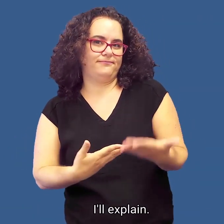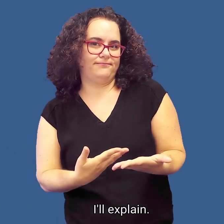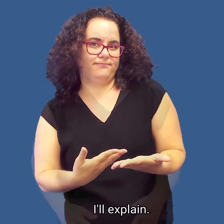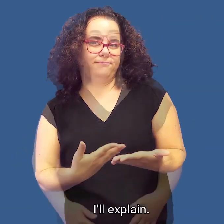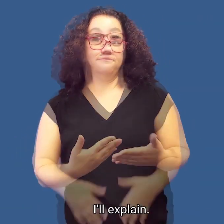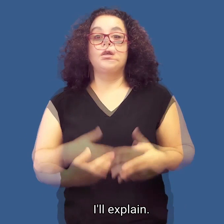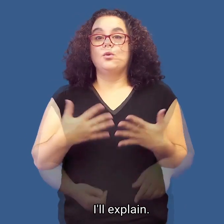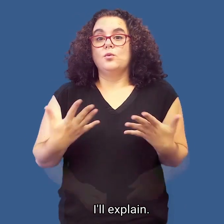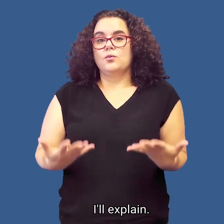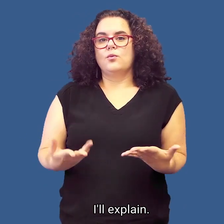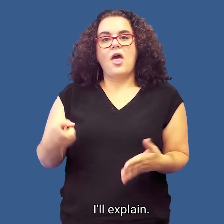I'll explain.